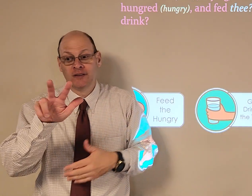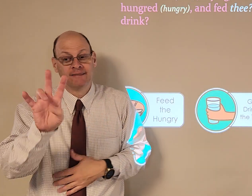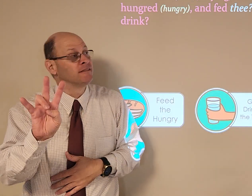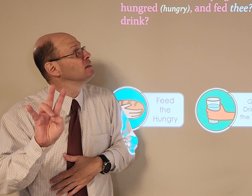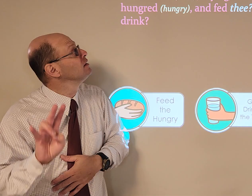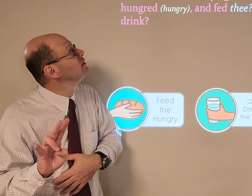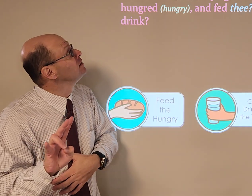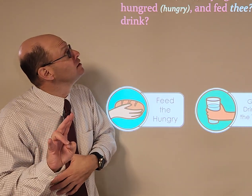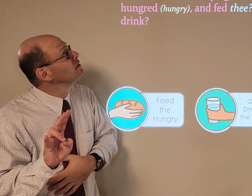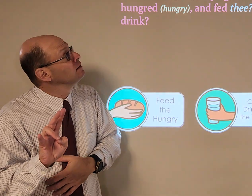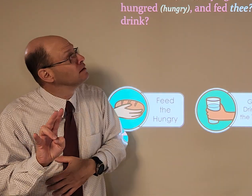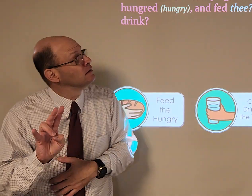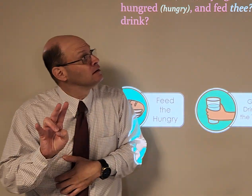Verse 37.